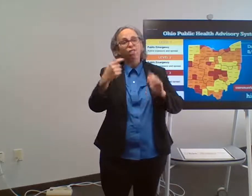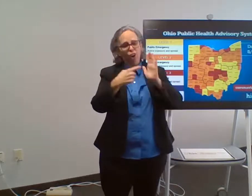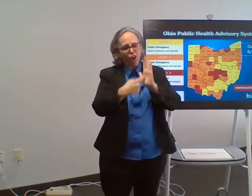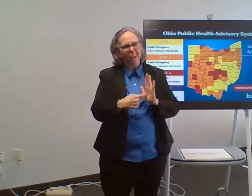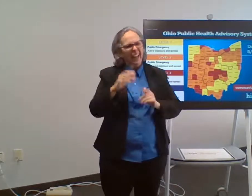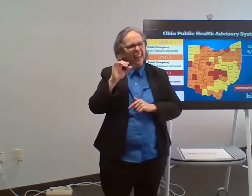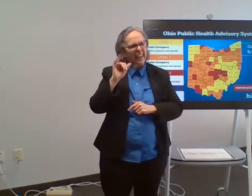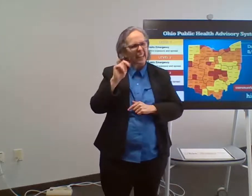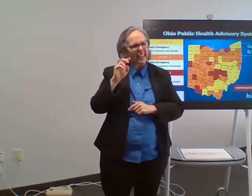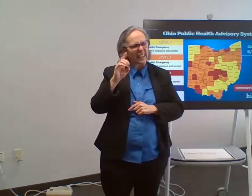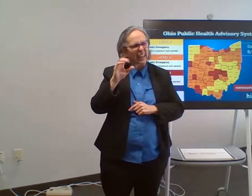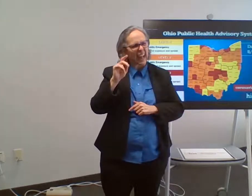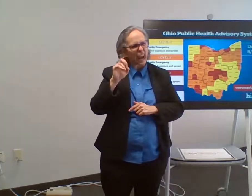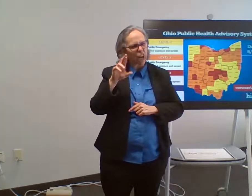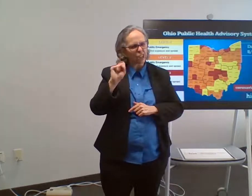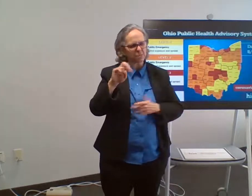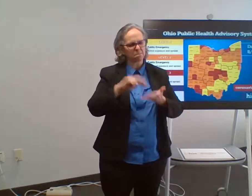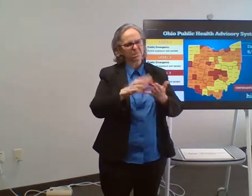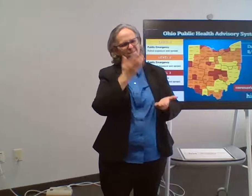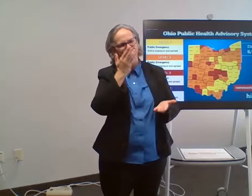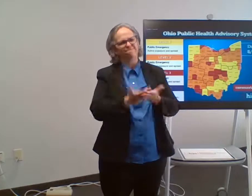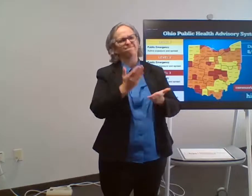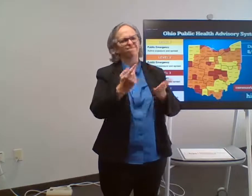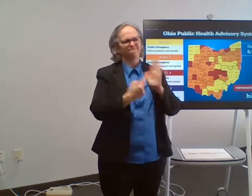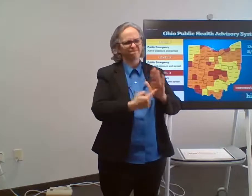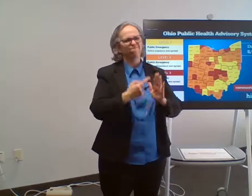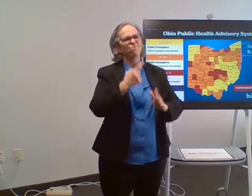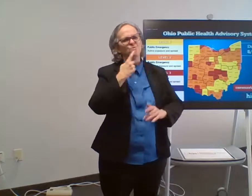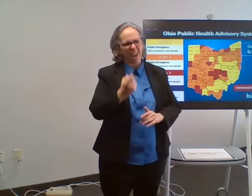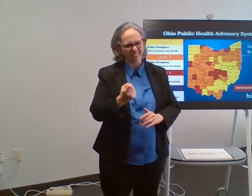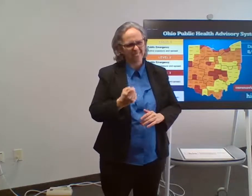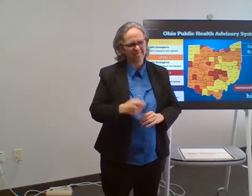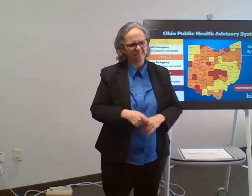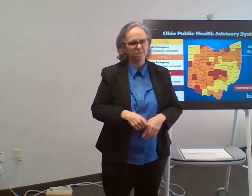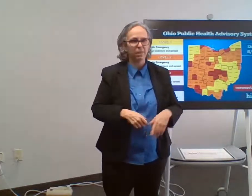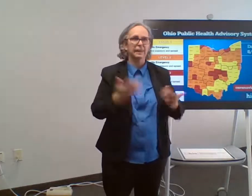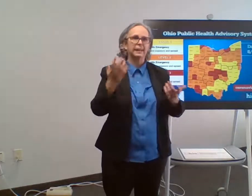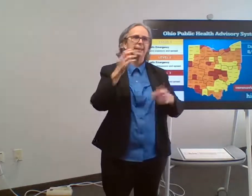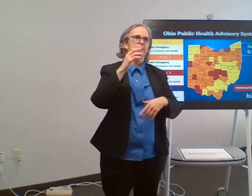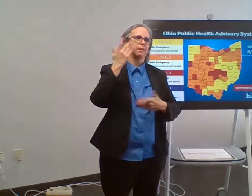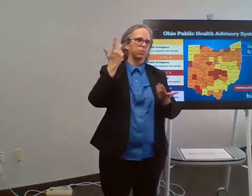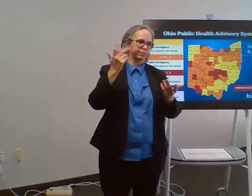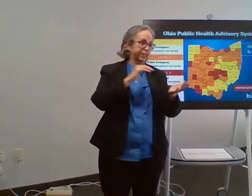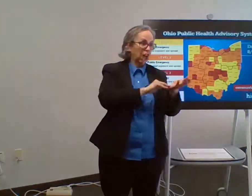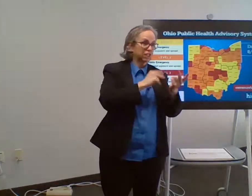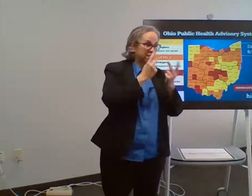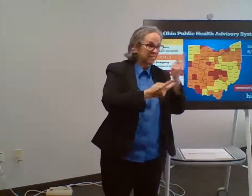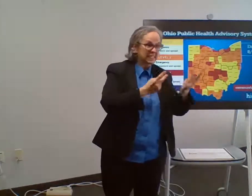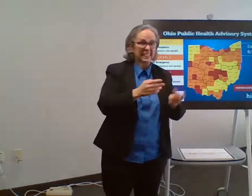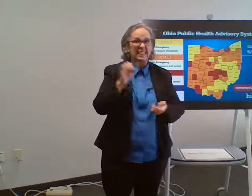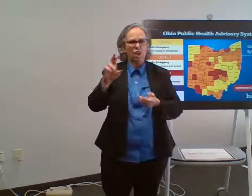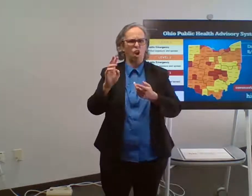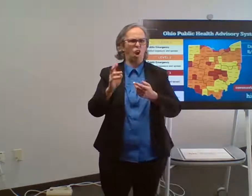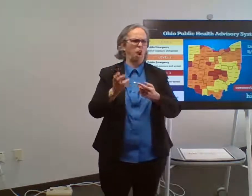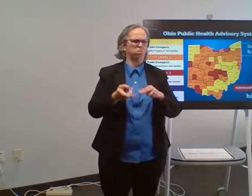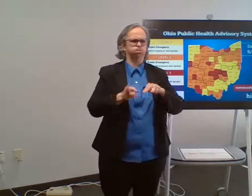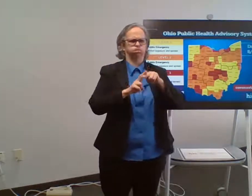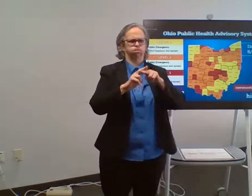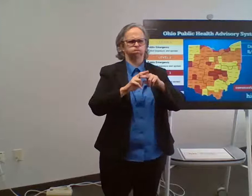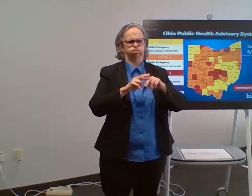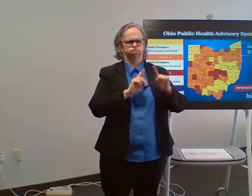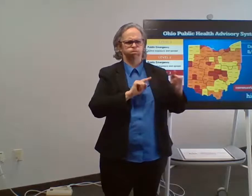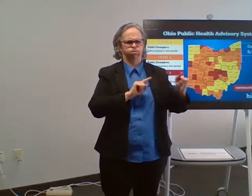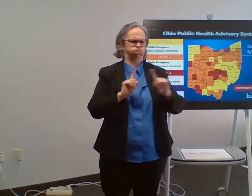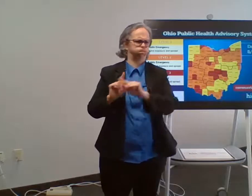this category. Again, for them, outpatient visits grew from an average of 4 visits on August 3rd to 9 on